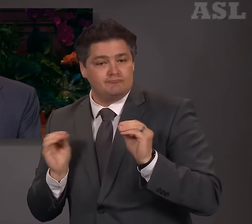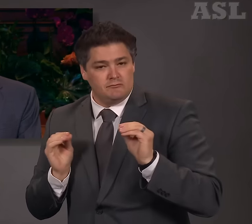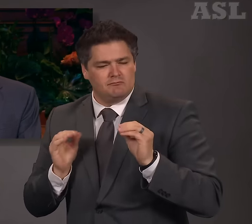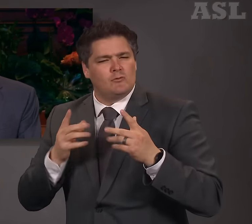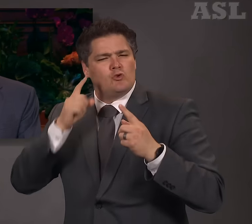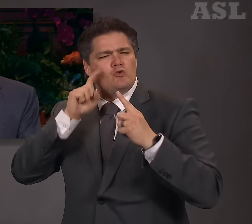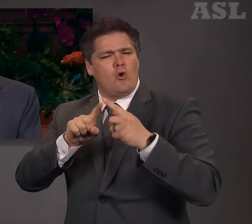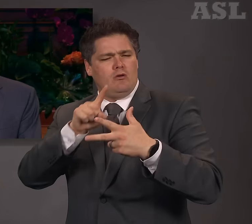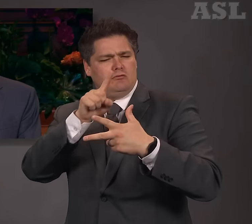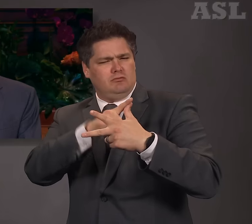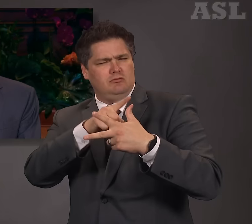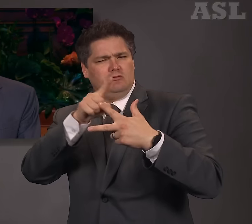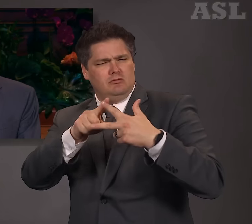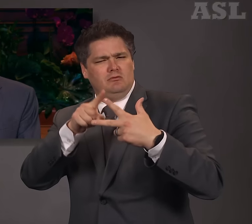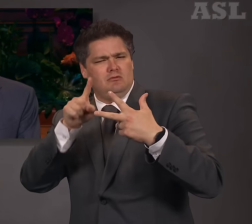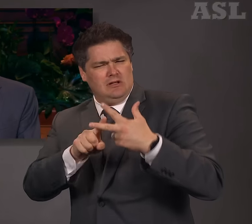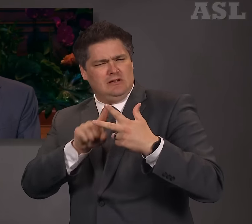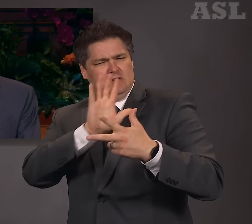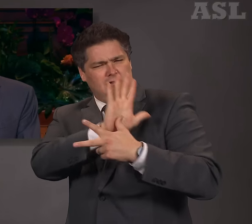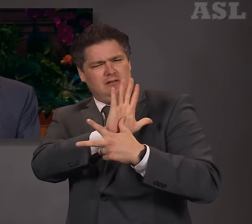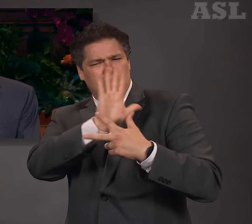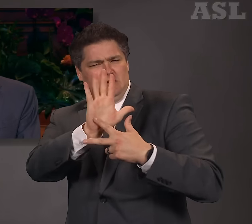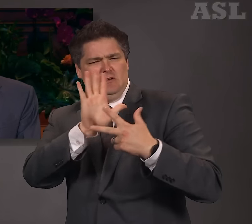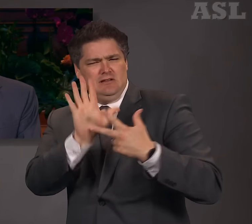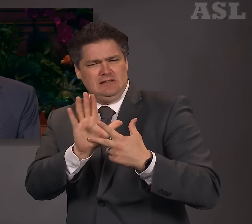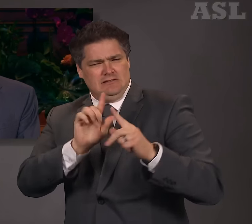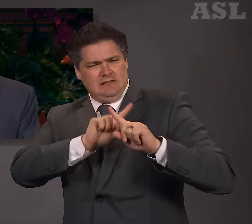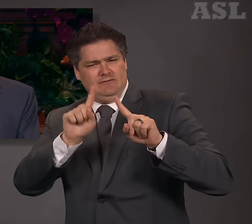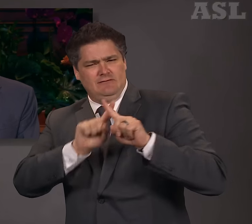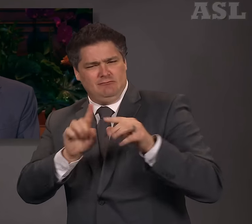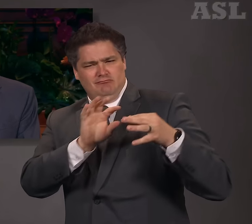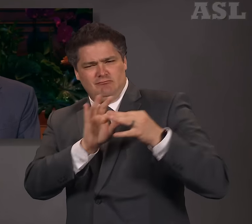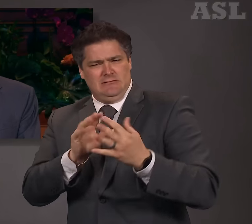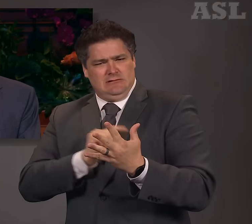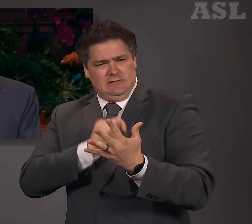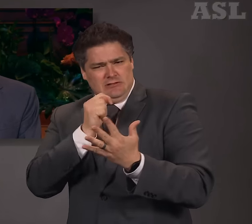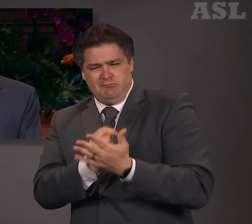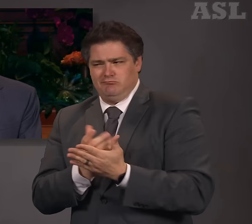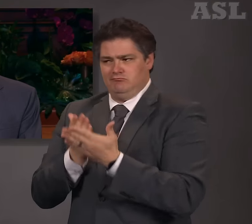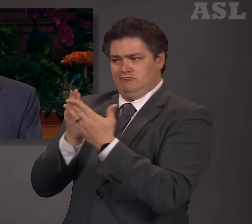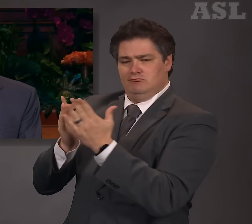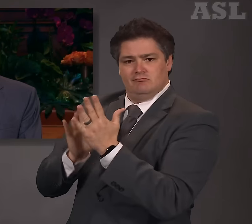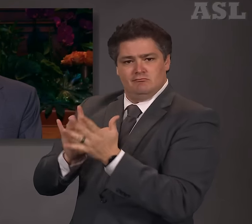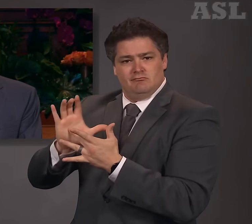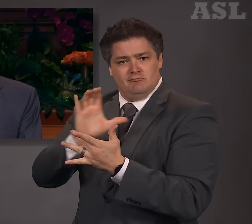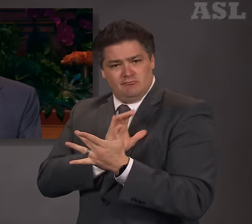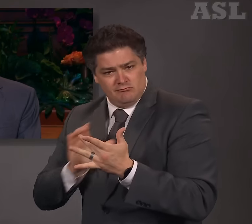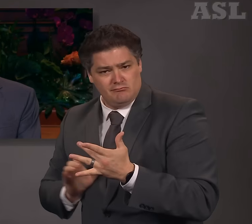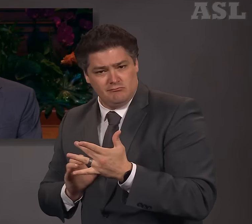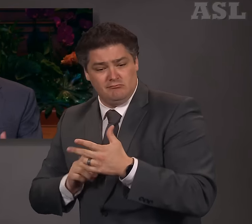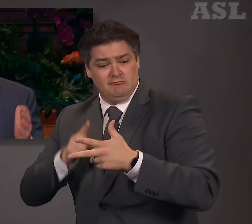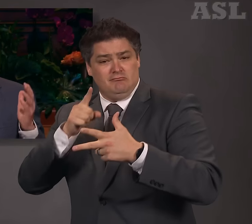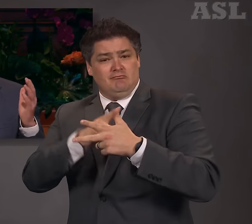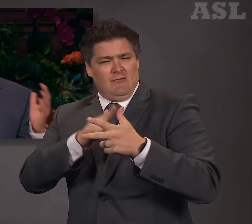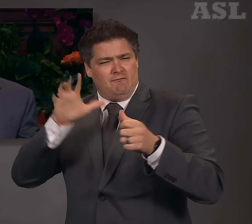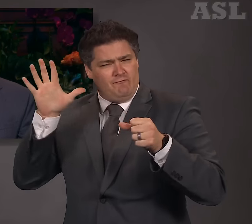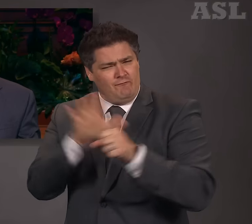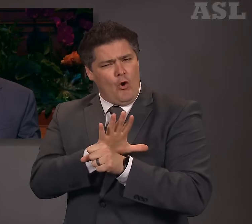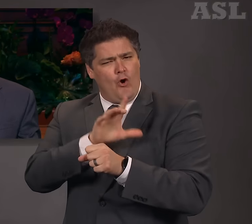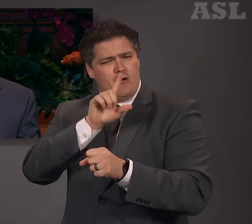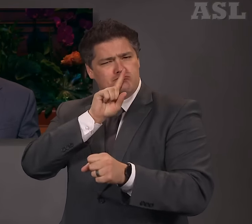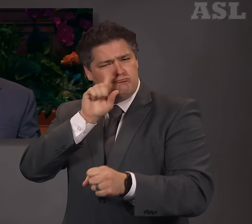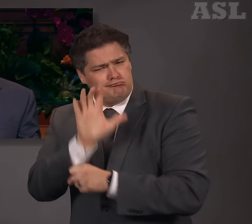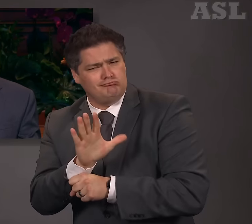the inhabitants of each kingdom is how they relate to the testimony of Jesus, ranging from